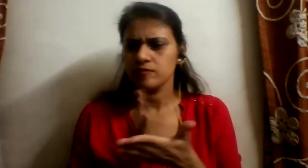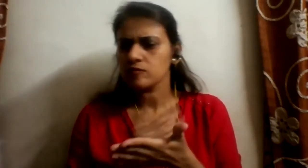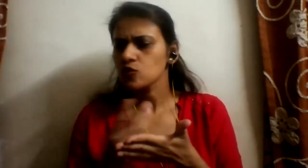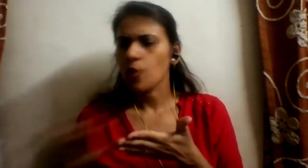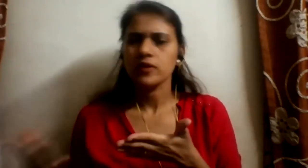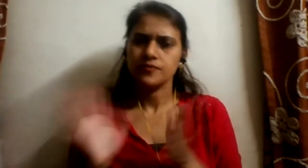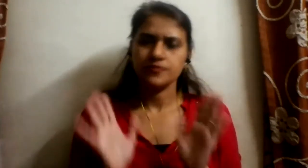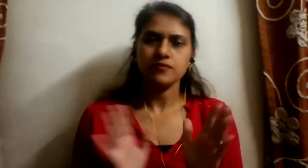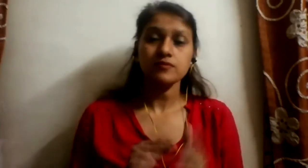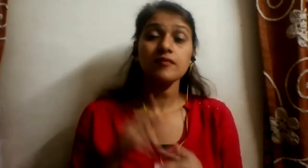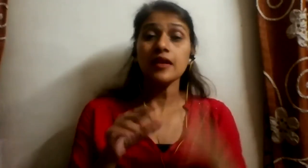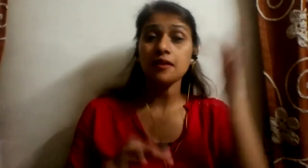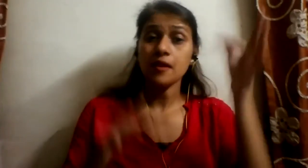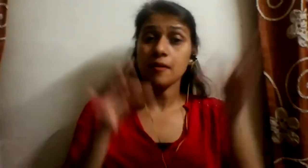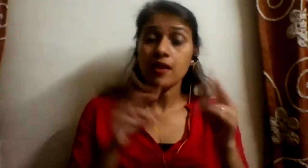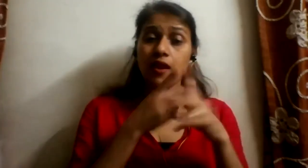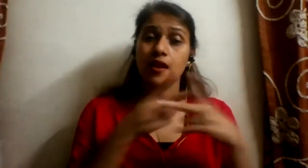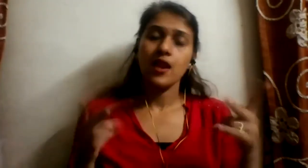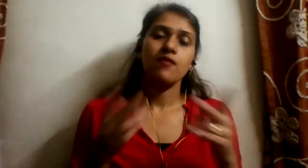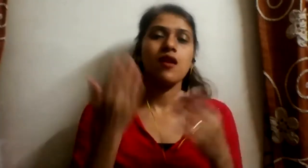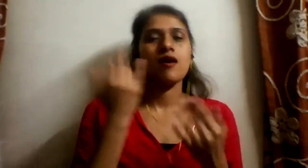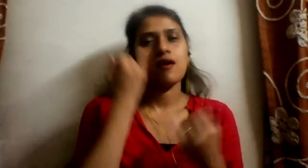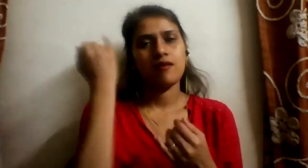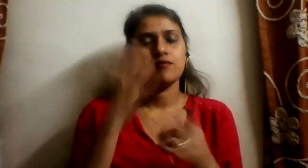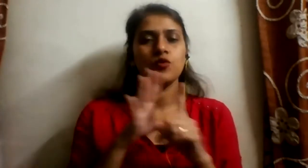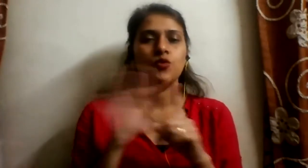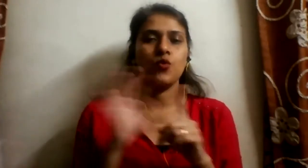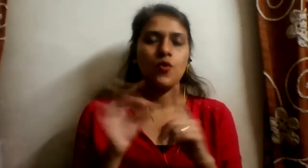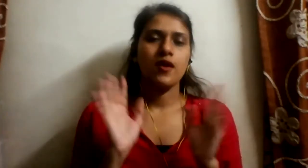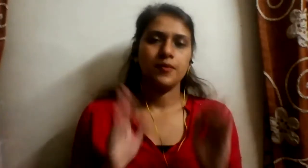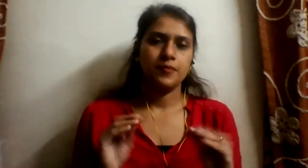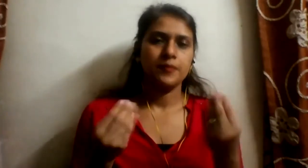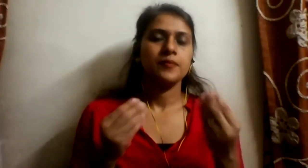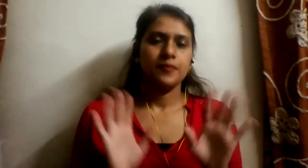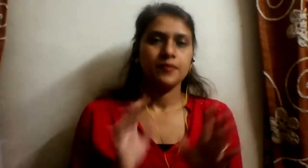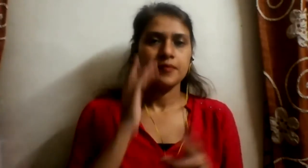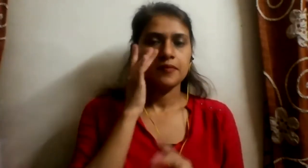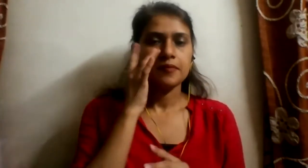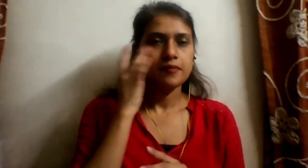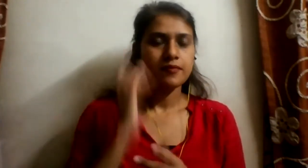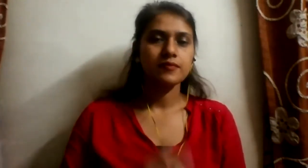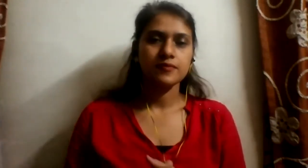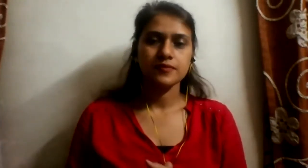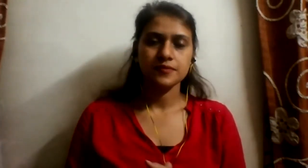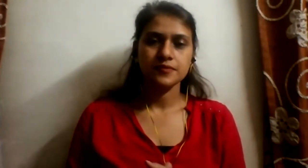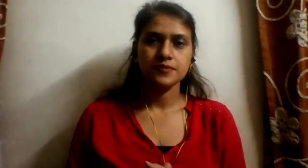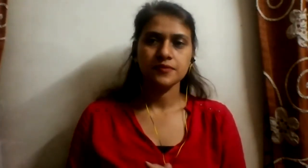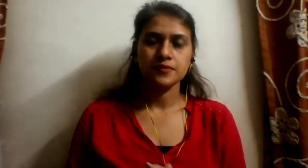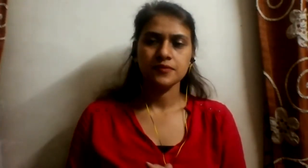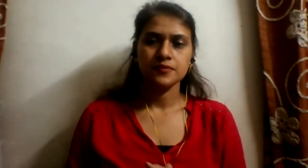these measures so that this is, but then I see that these are tits and bits. They are not really they do not